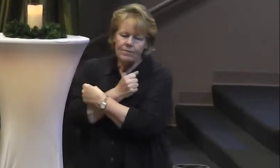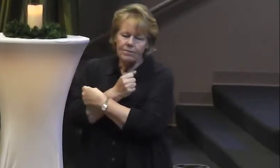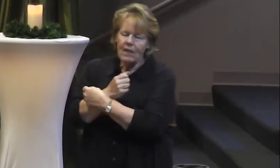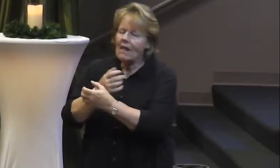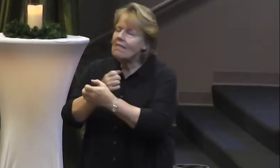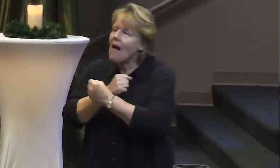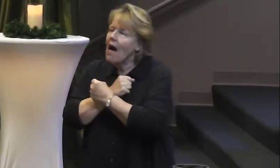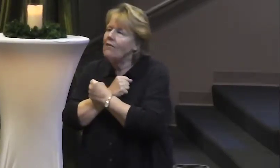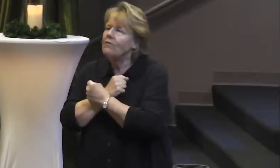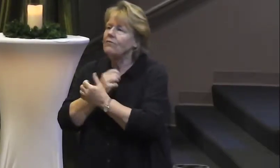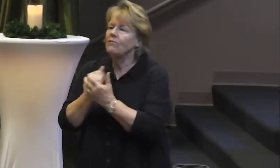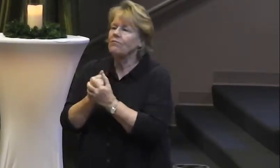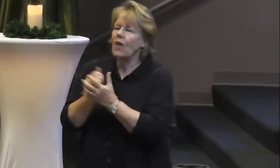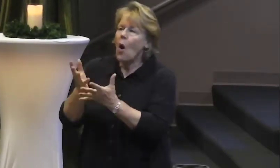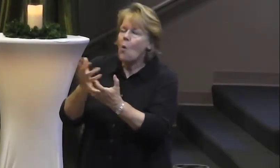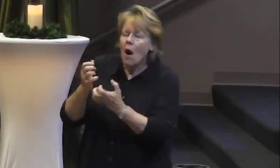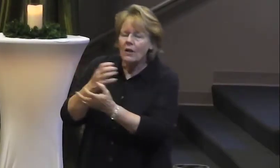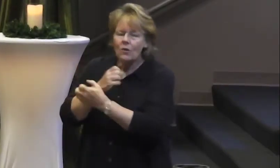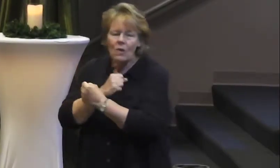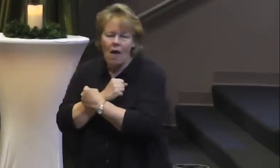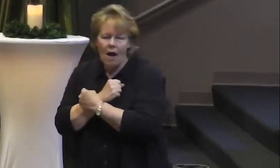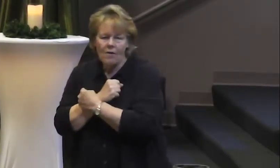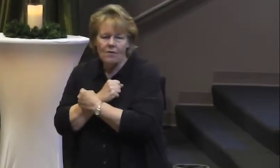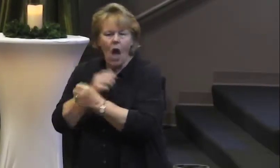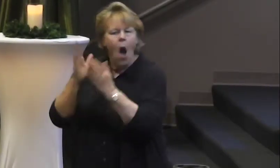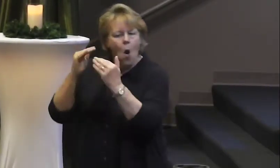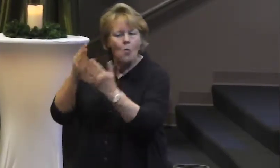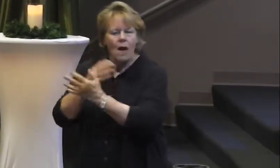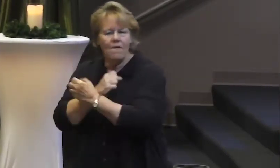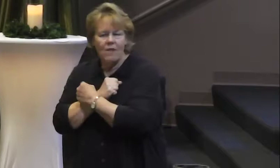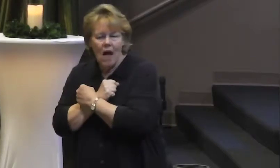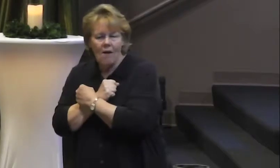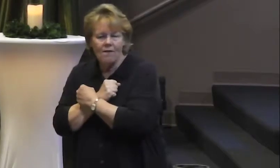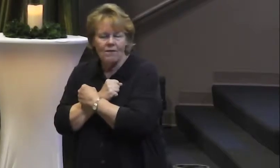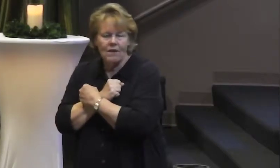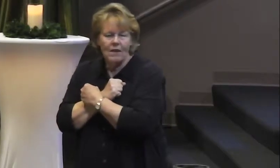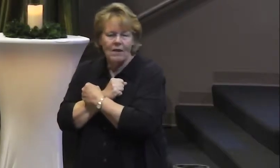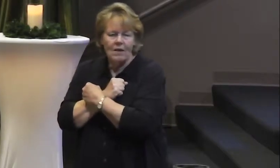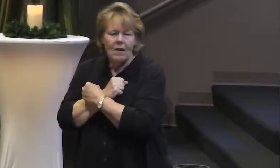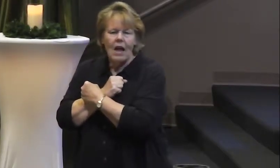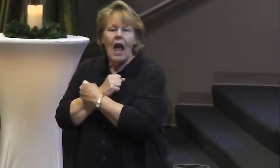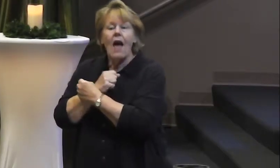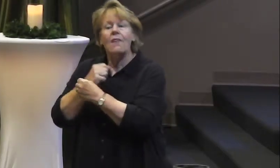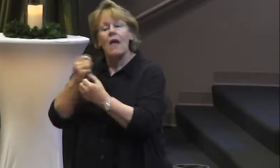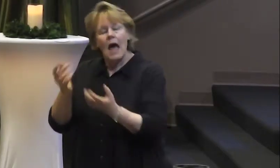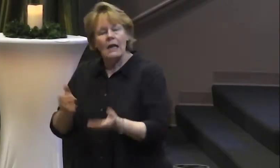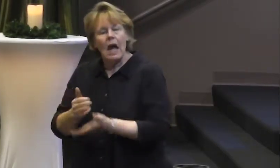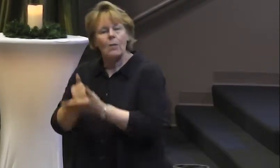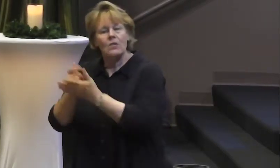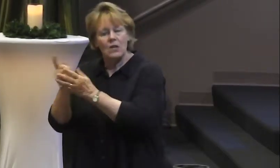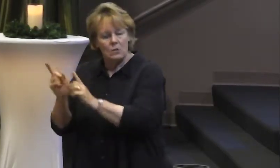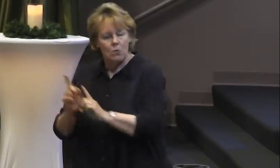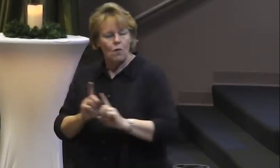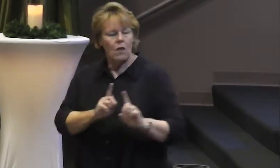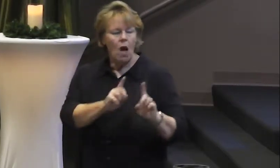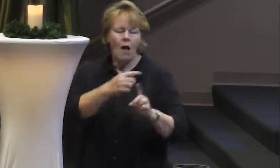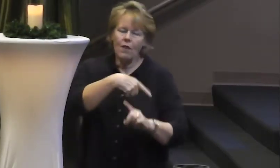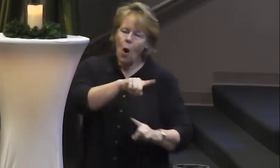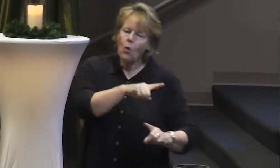aspirations to love, that take us alongside the displaced, bearing some of that with them. But then, by God's Spirit,